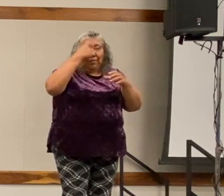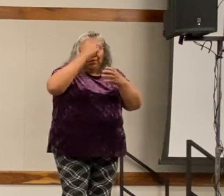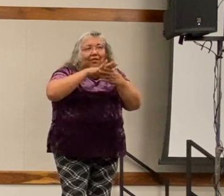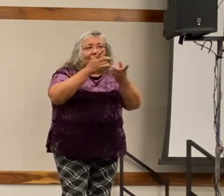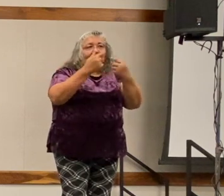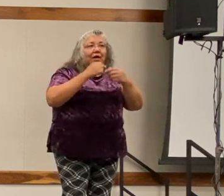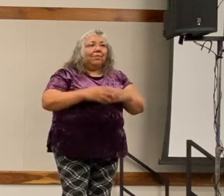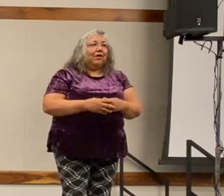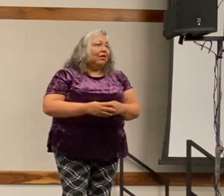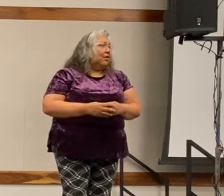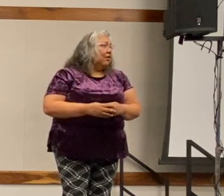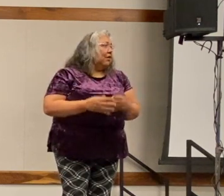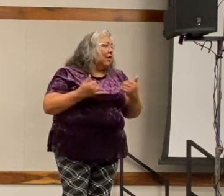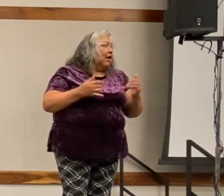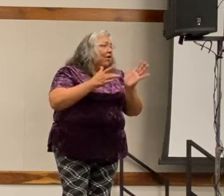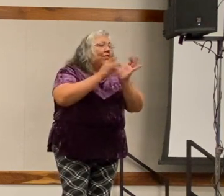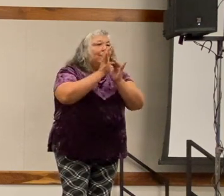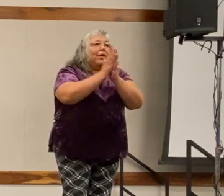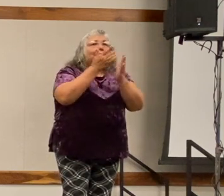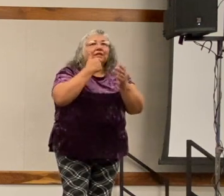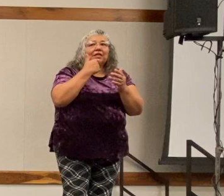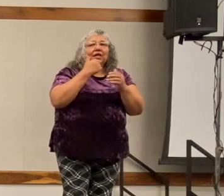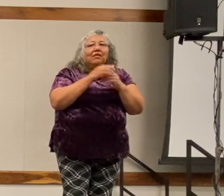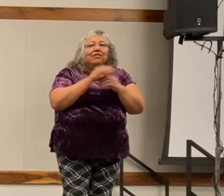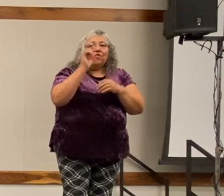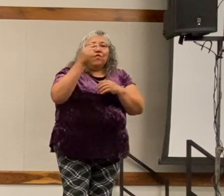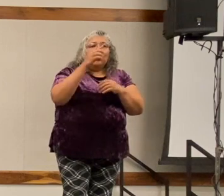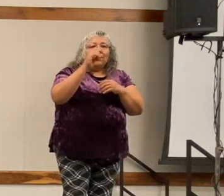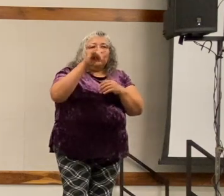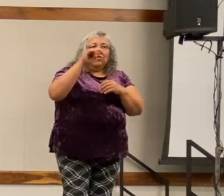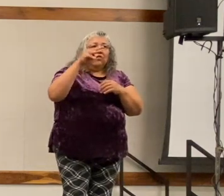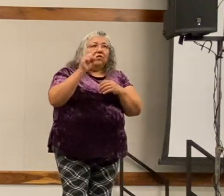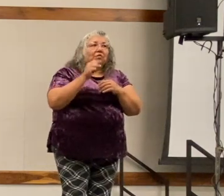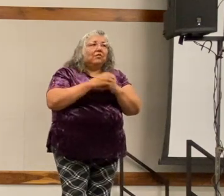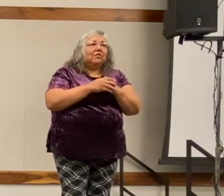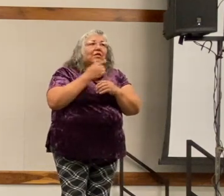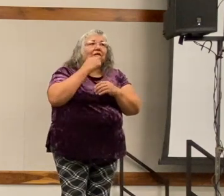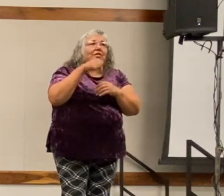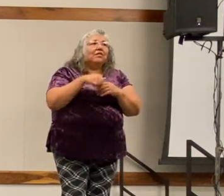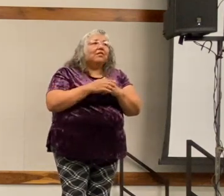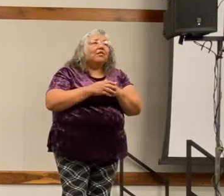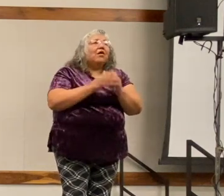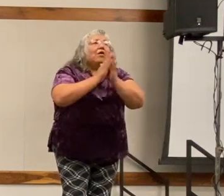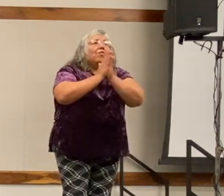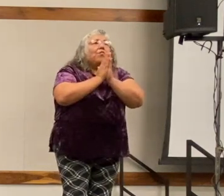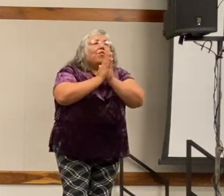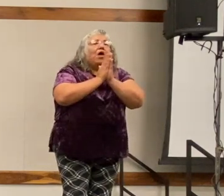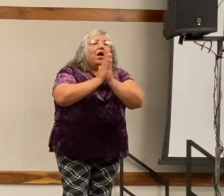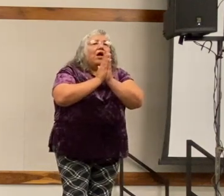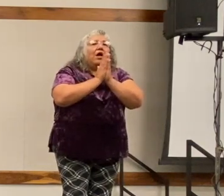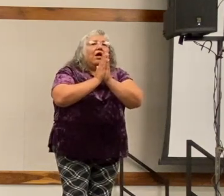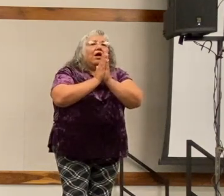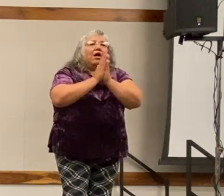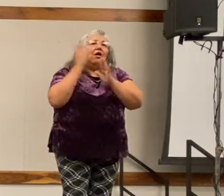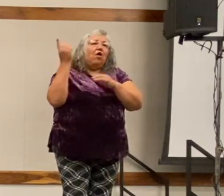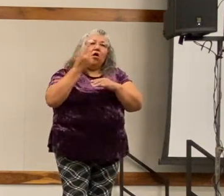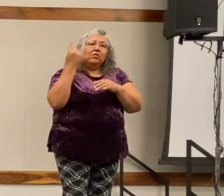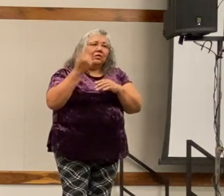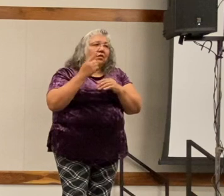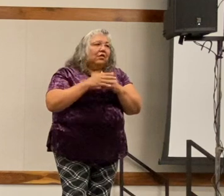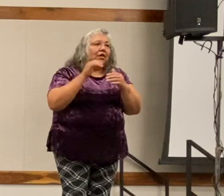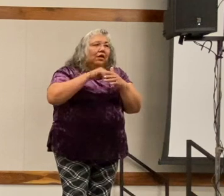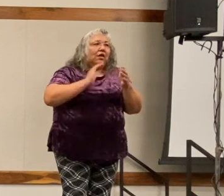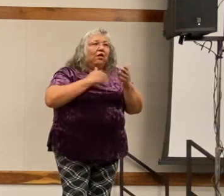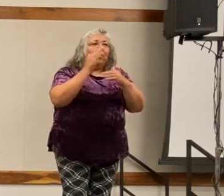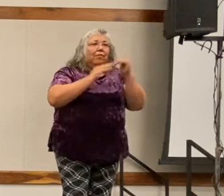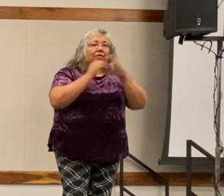coming. So the Bible says in 1 Thessalonians 5:17, it says this: pray constantly. Okay? So in our